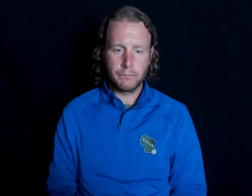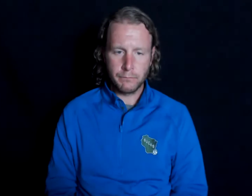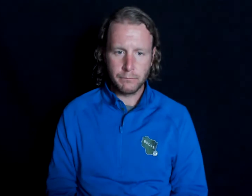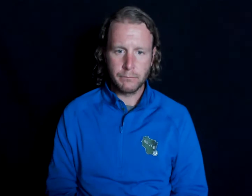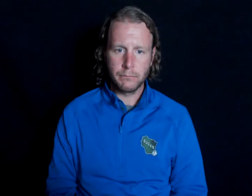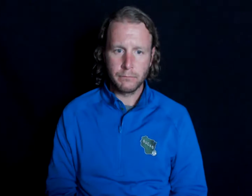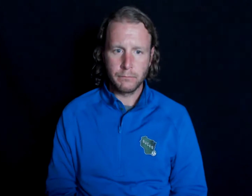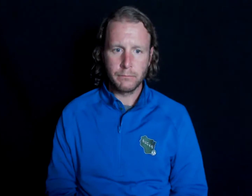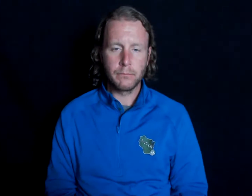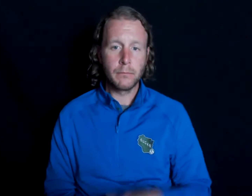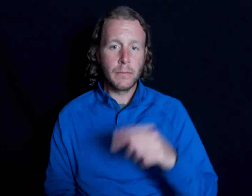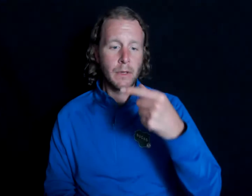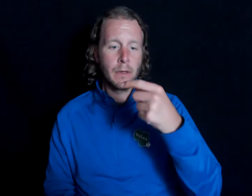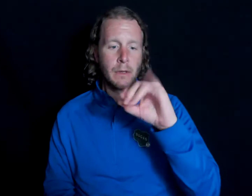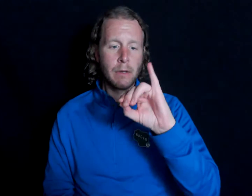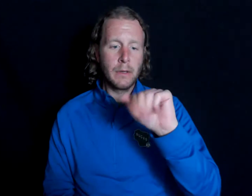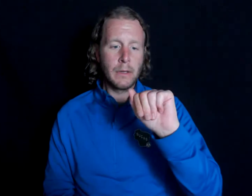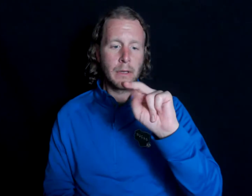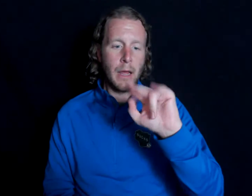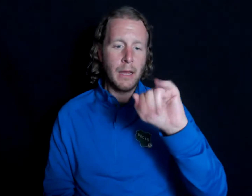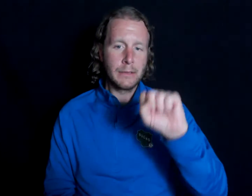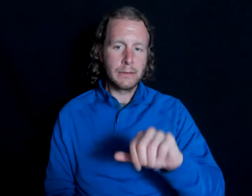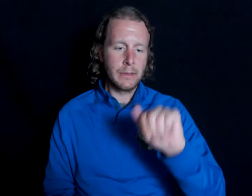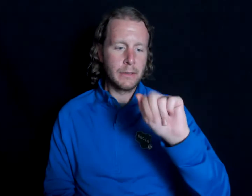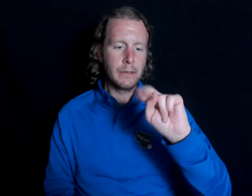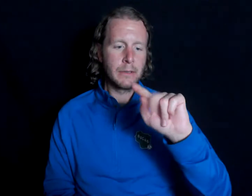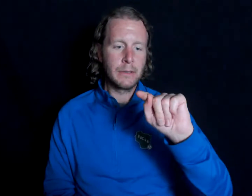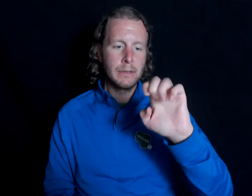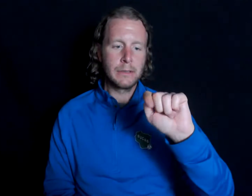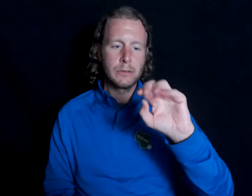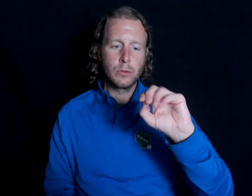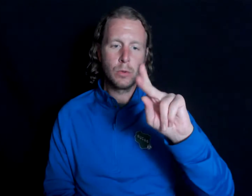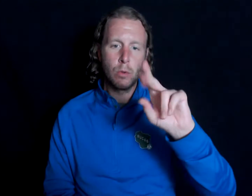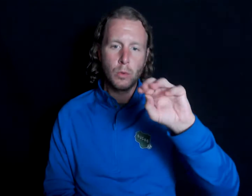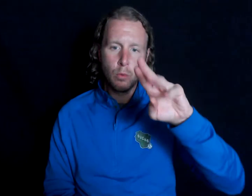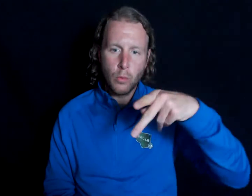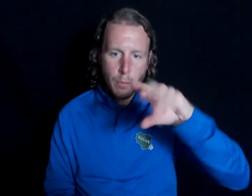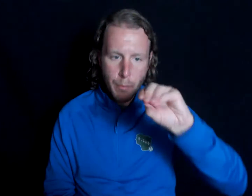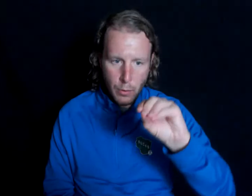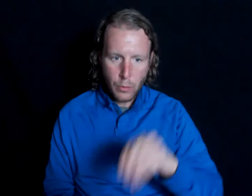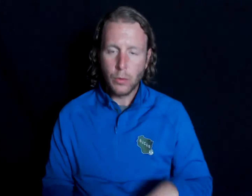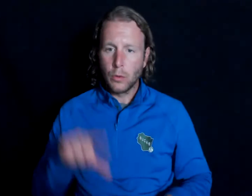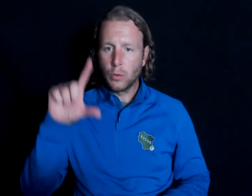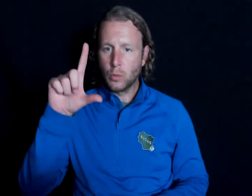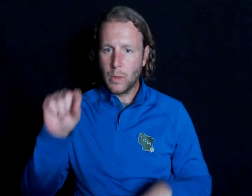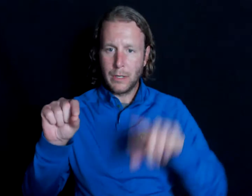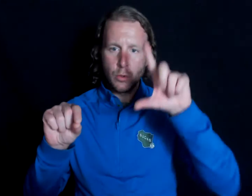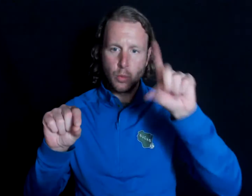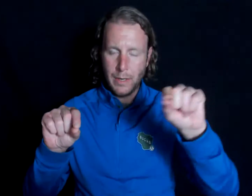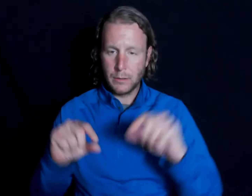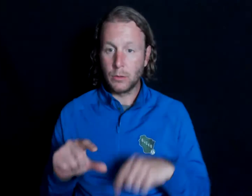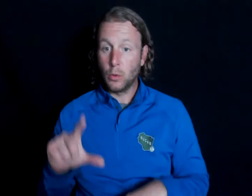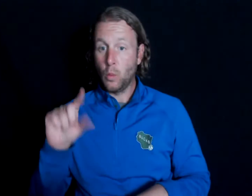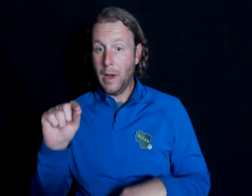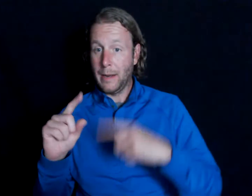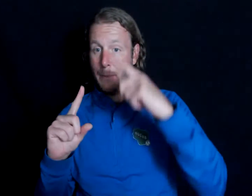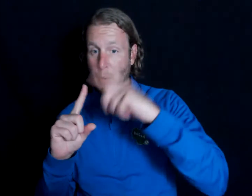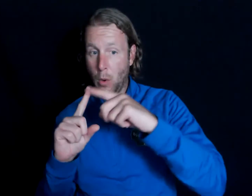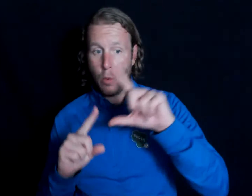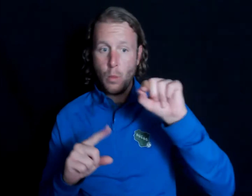Giannis Antetokounmpo ended up with a 20-20, 28 points, along with 20 rebounds. Only